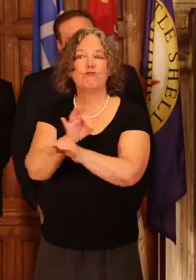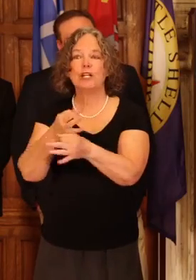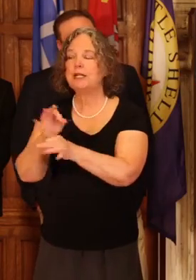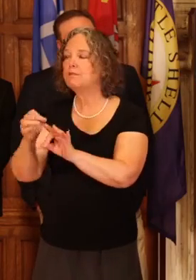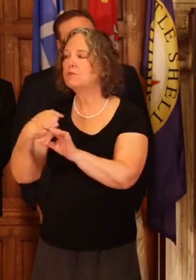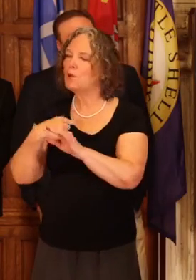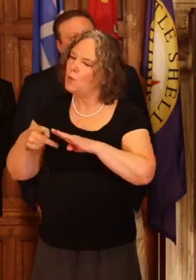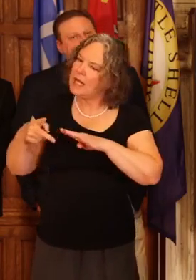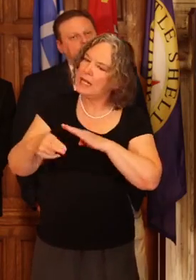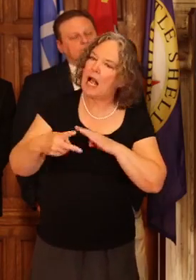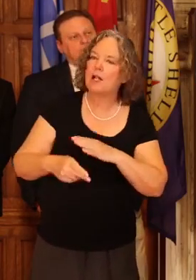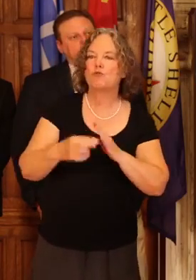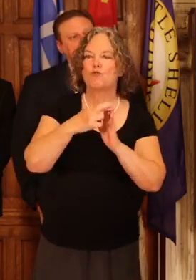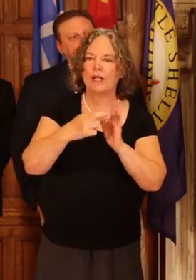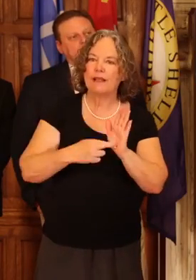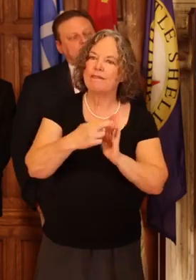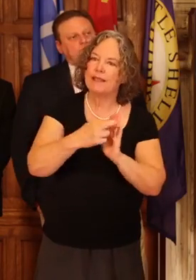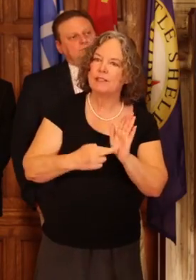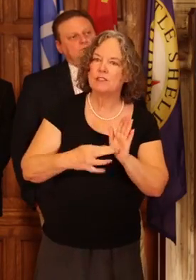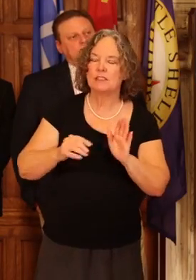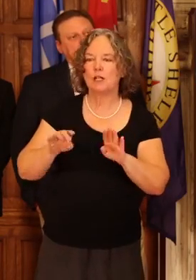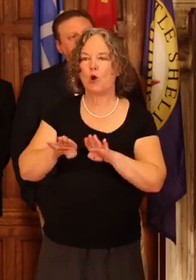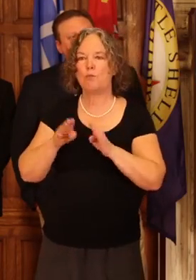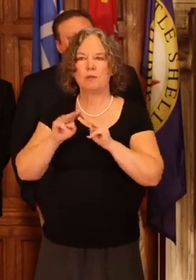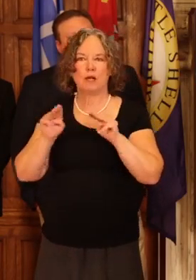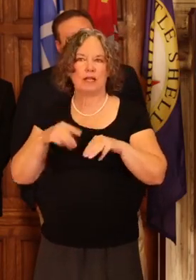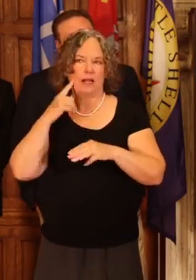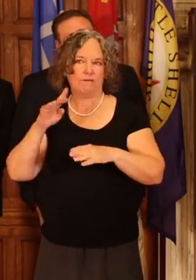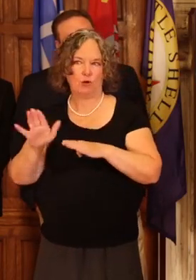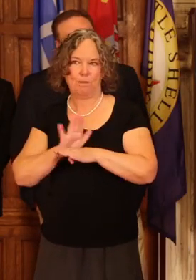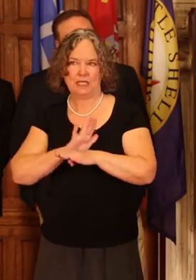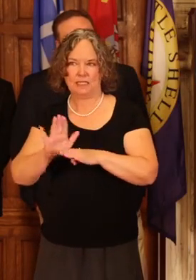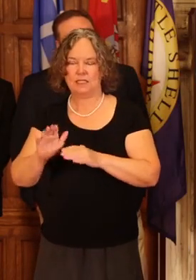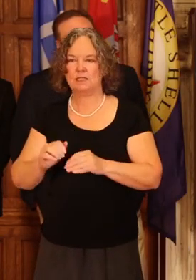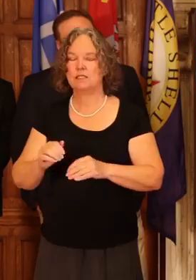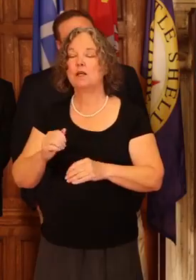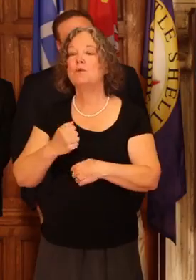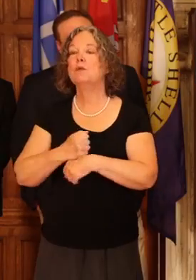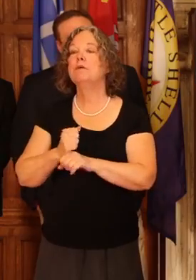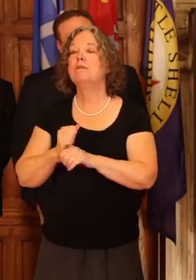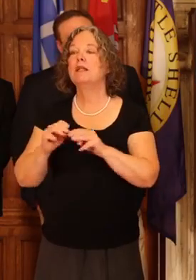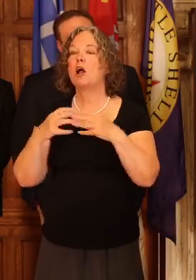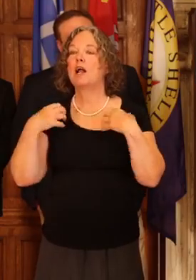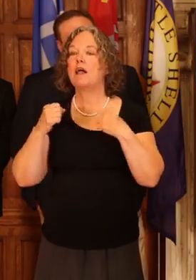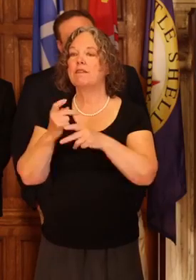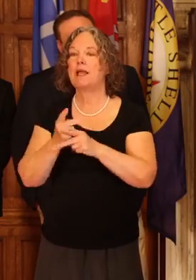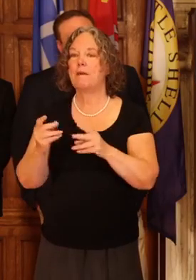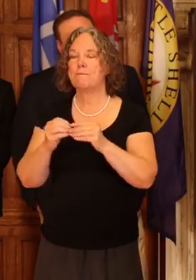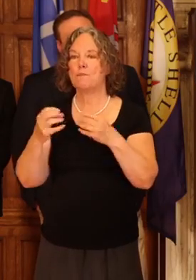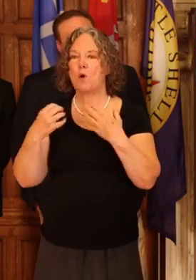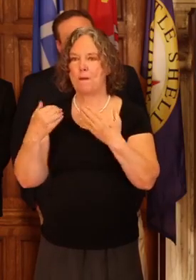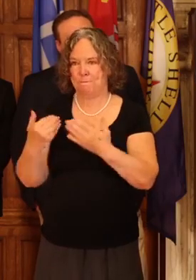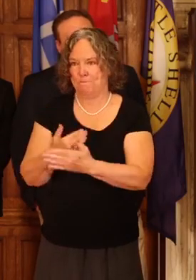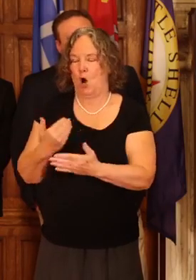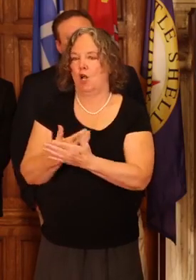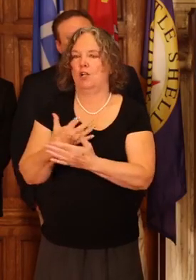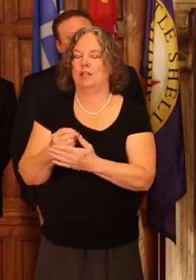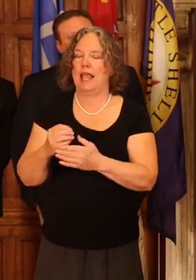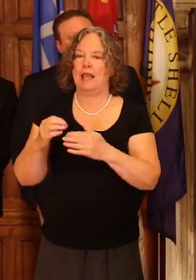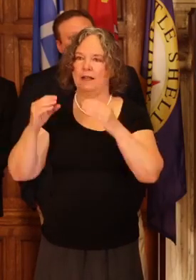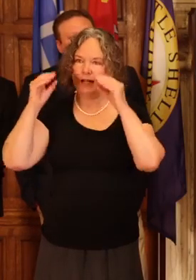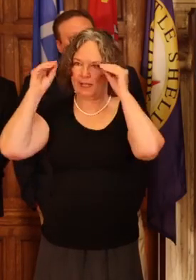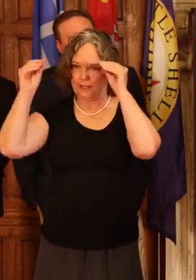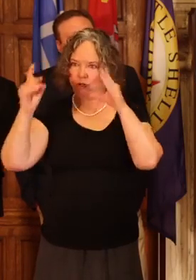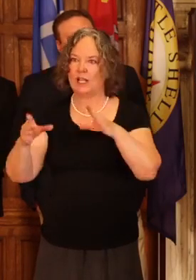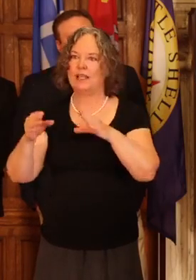And we opened Montana back up for business. We also modernized our healthcare and education system. And thankfully, we have a governor